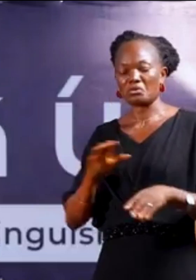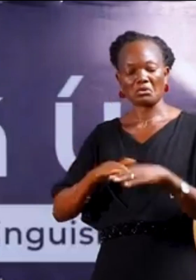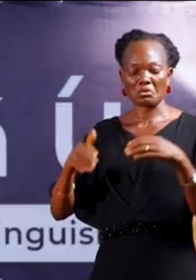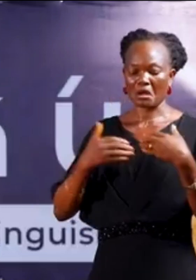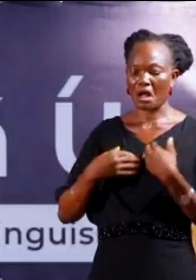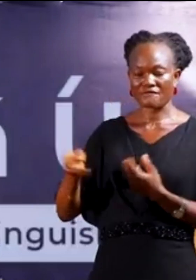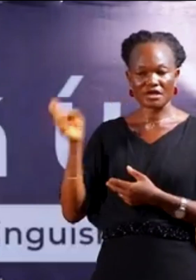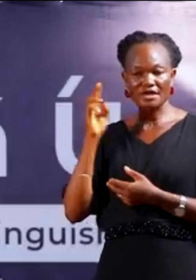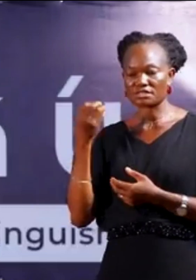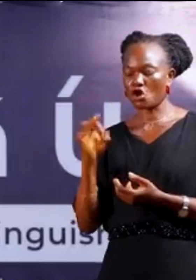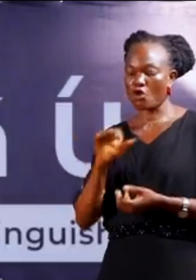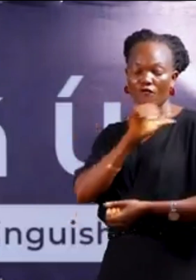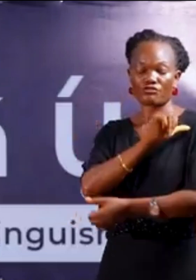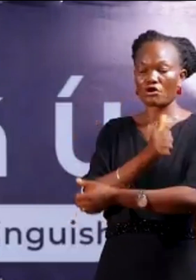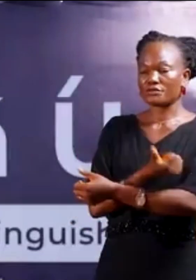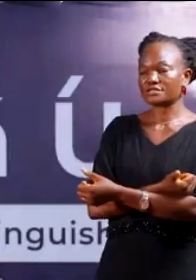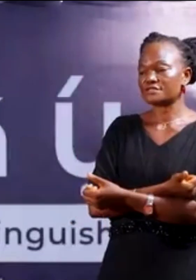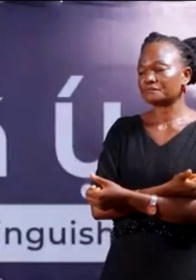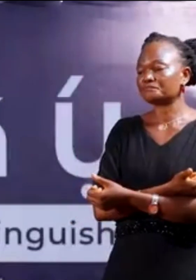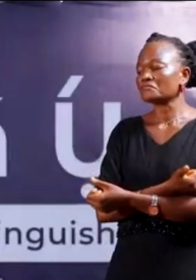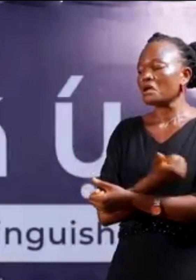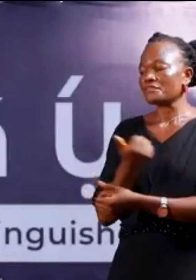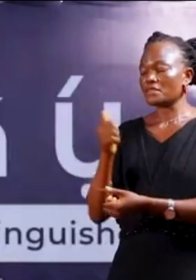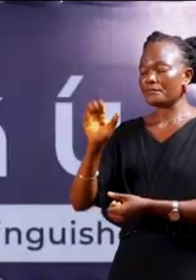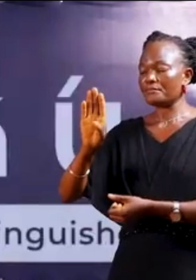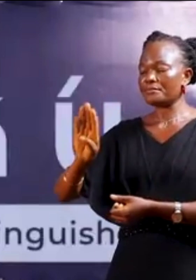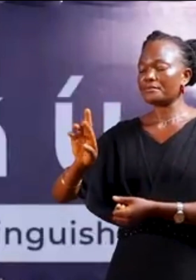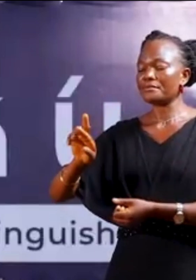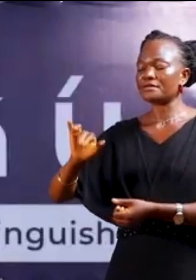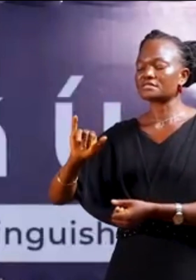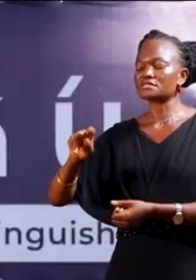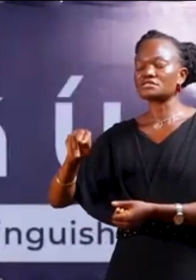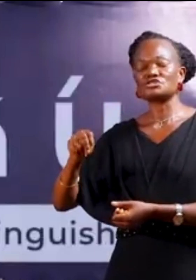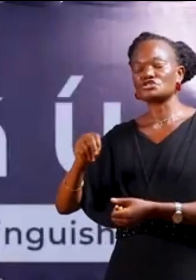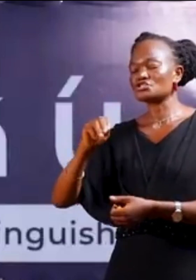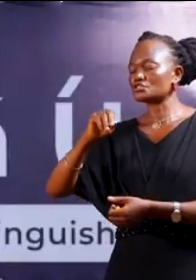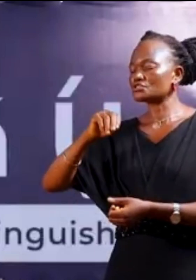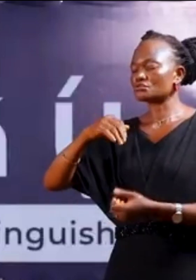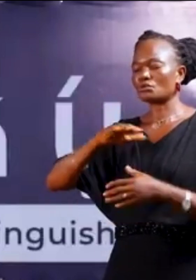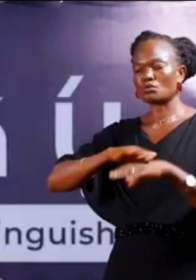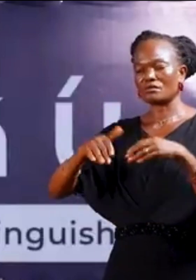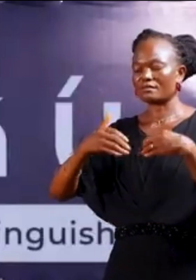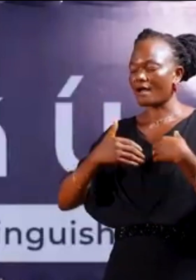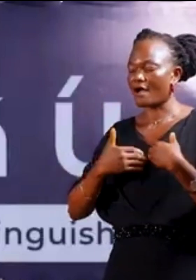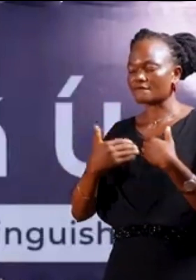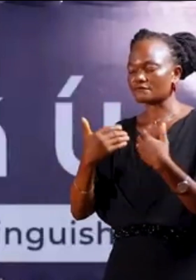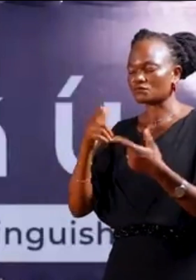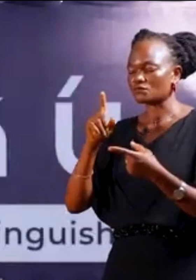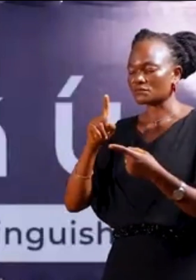of centralized authority, the British created what they called the warrant chief system.